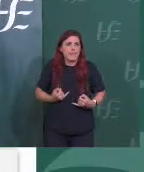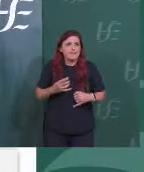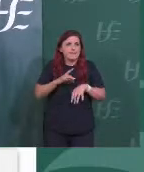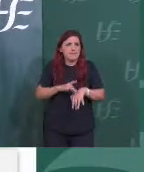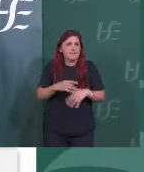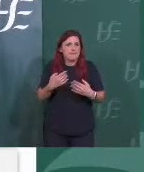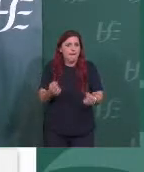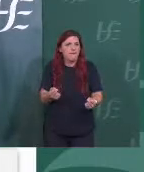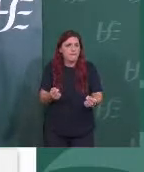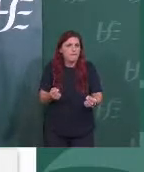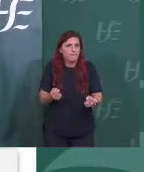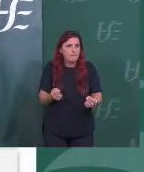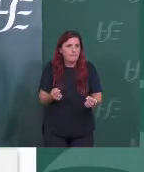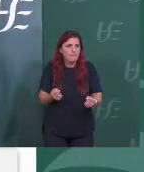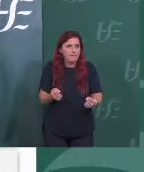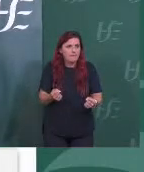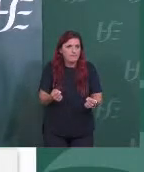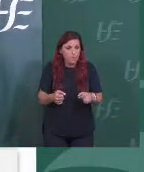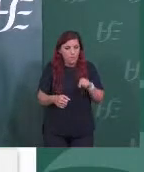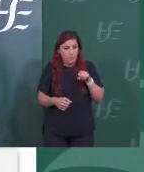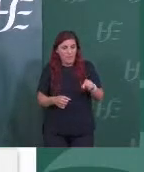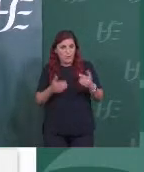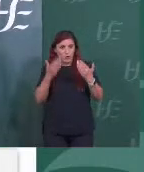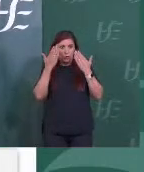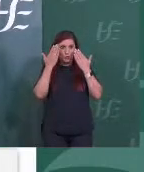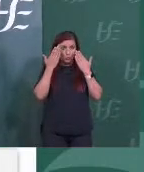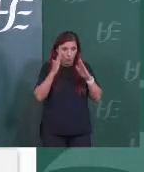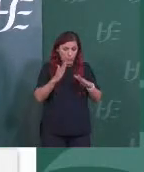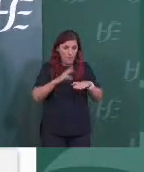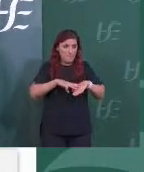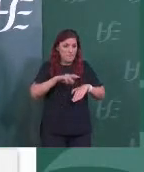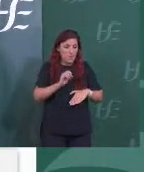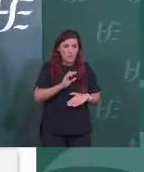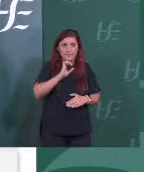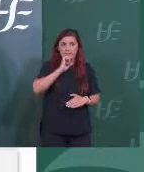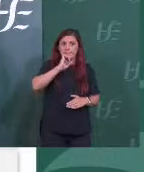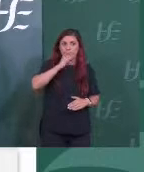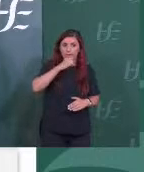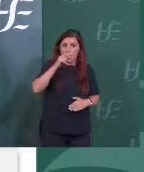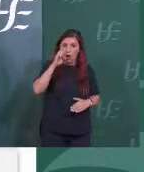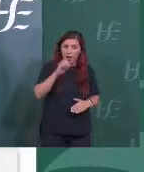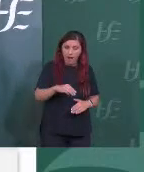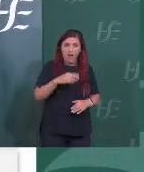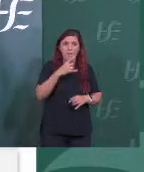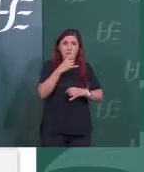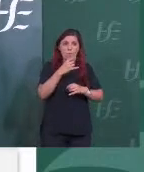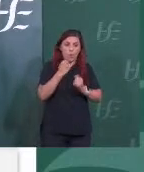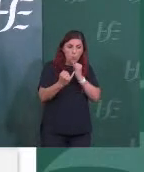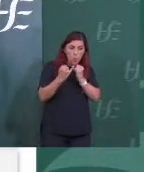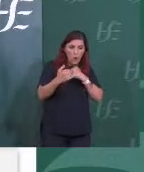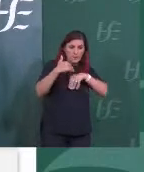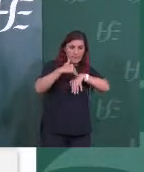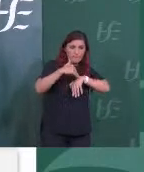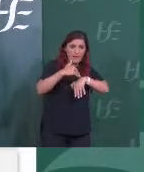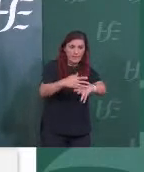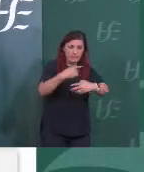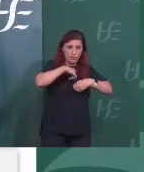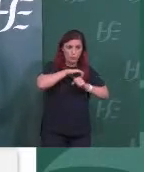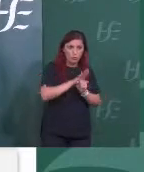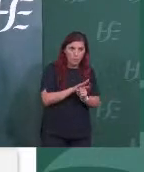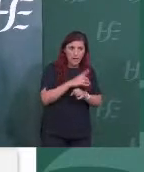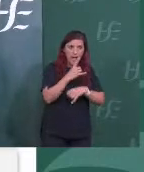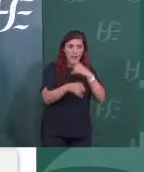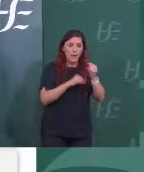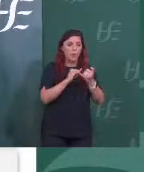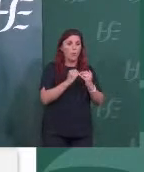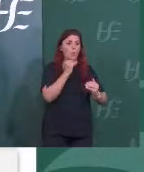is still, the most severe harm as a consequence of COVID, still occurring largely, more often than not, in older age groups and